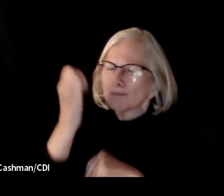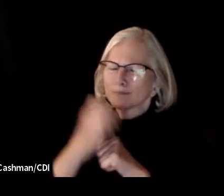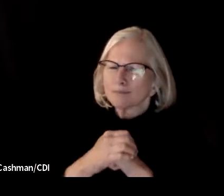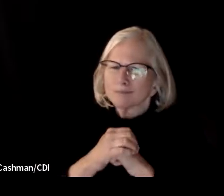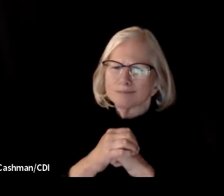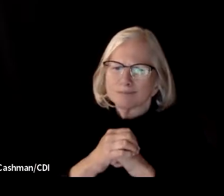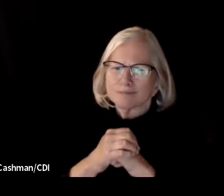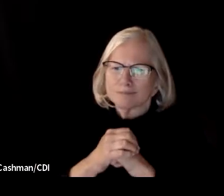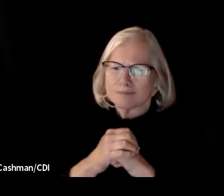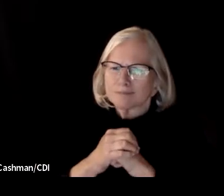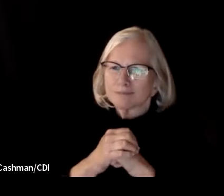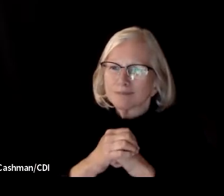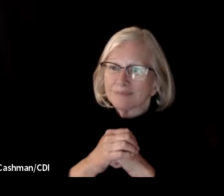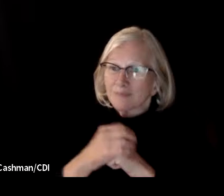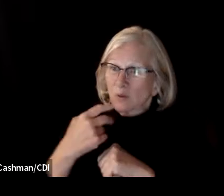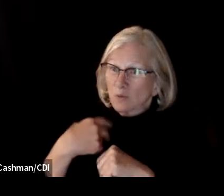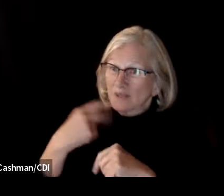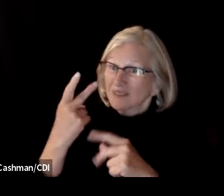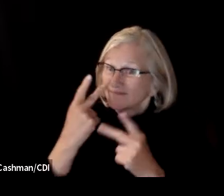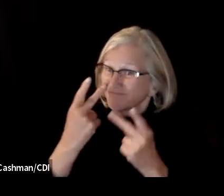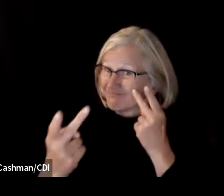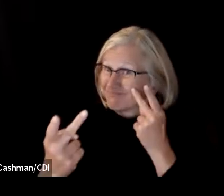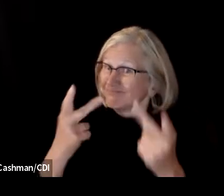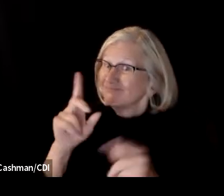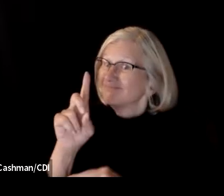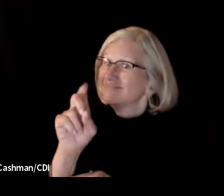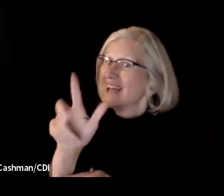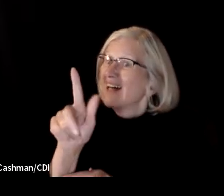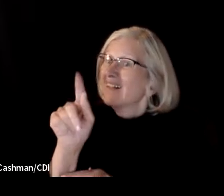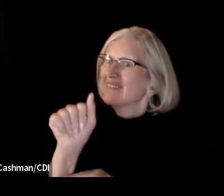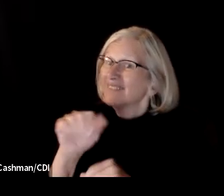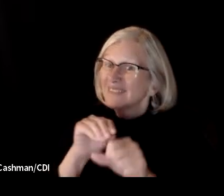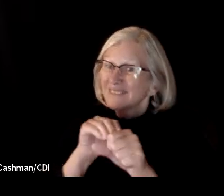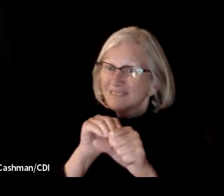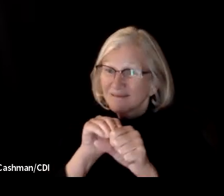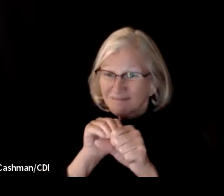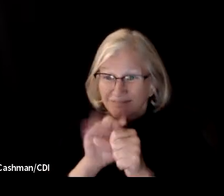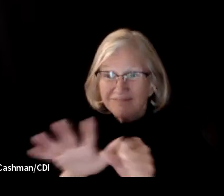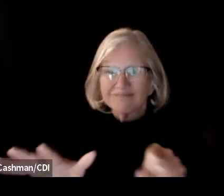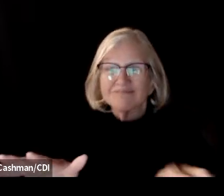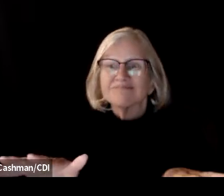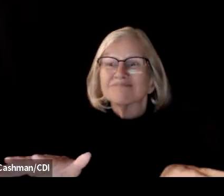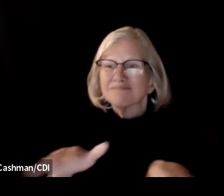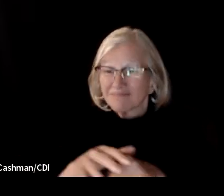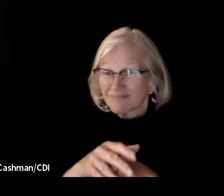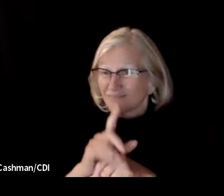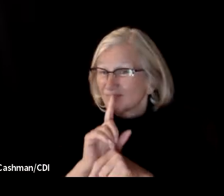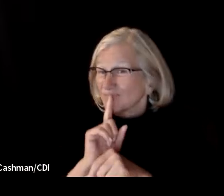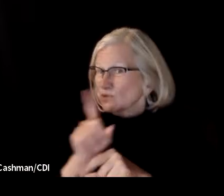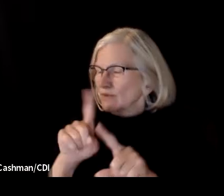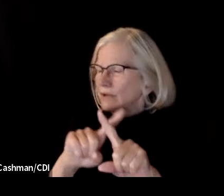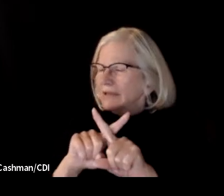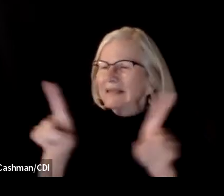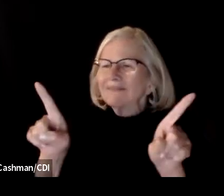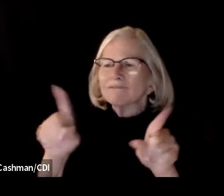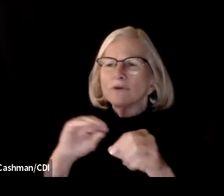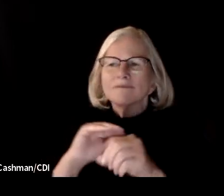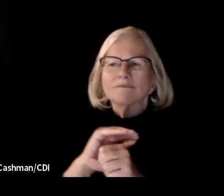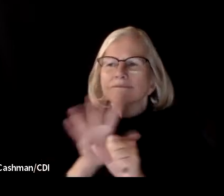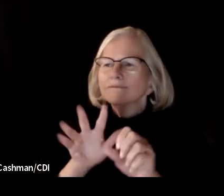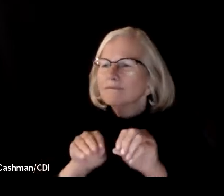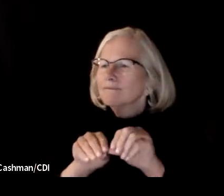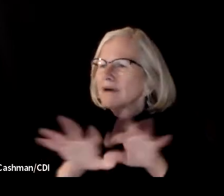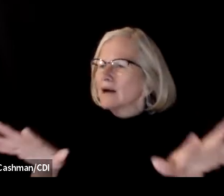is it's really a different virus that's presenting itself differently than what we saw